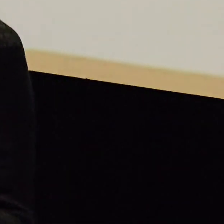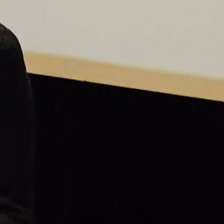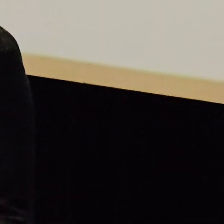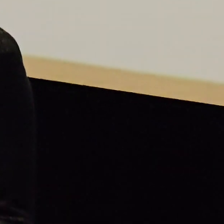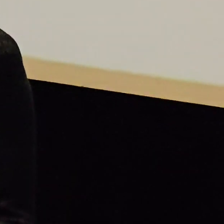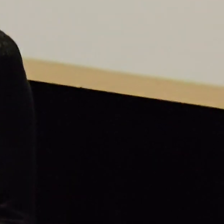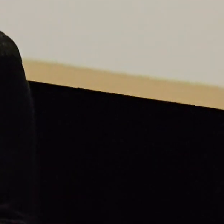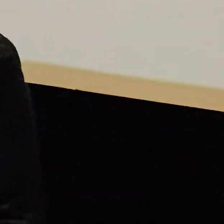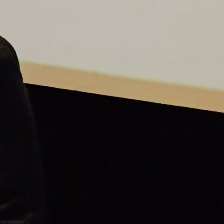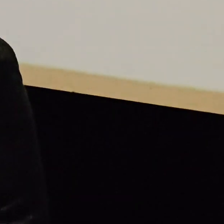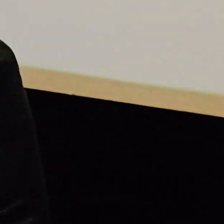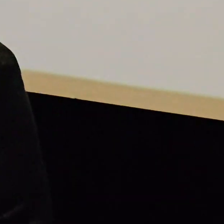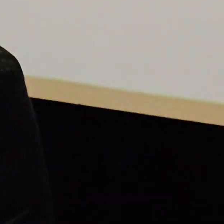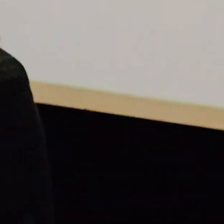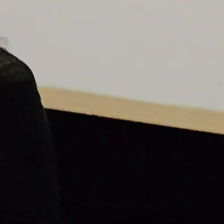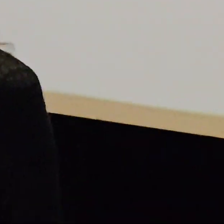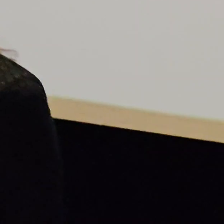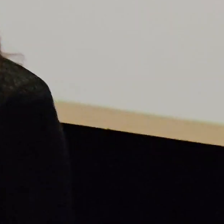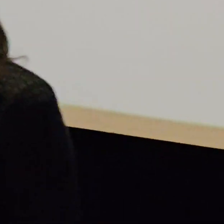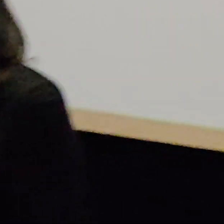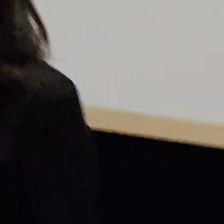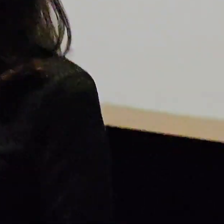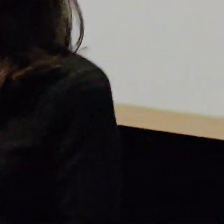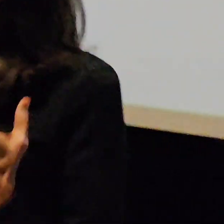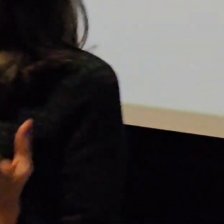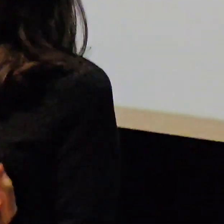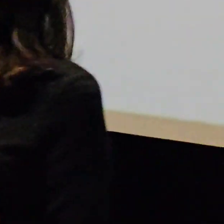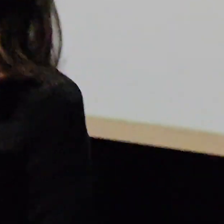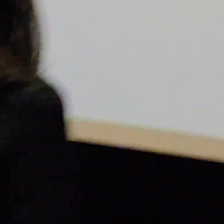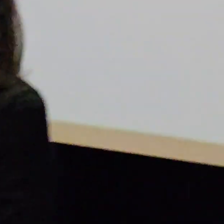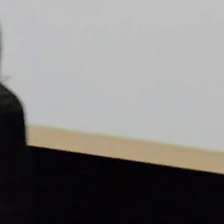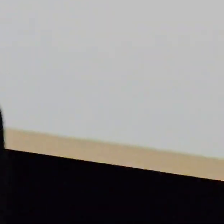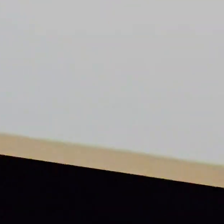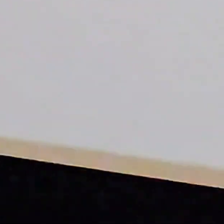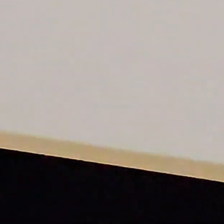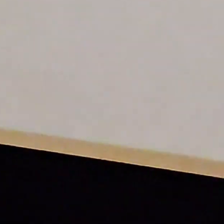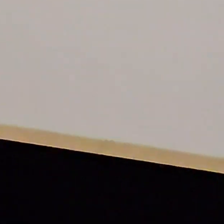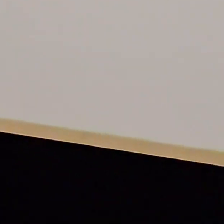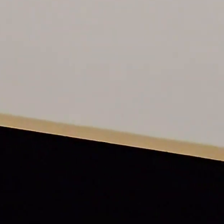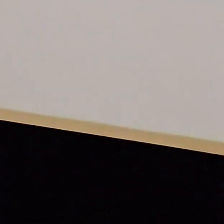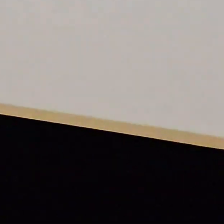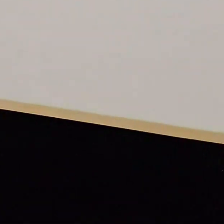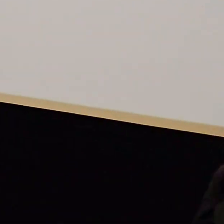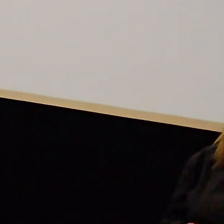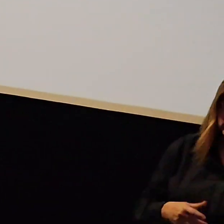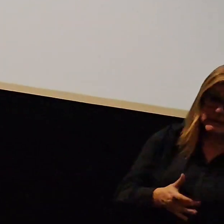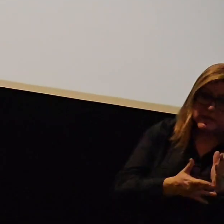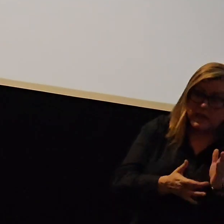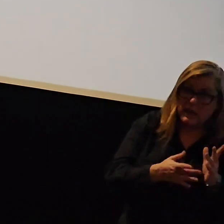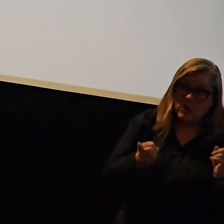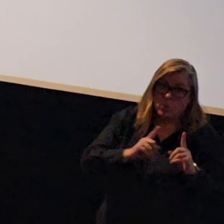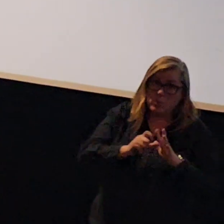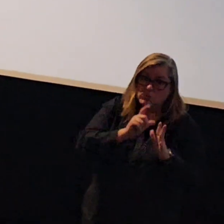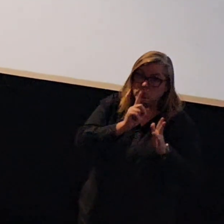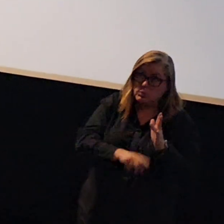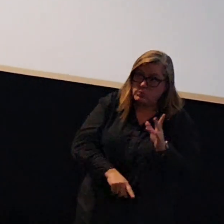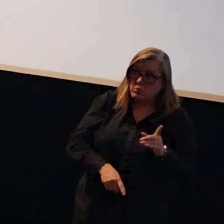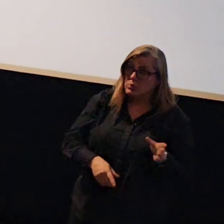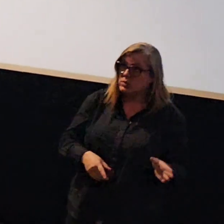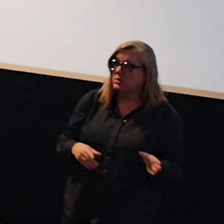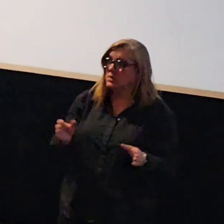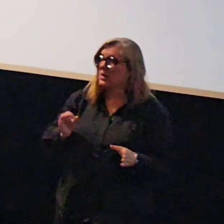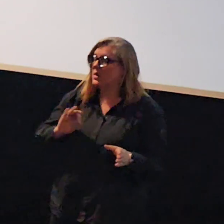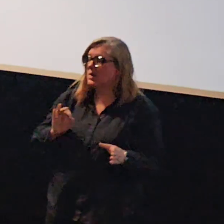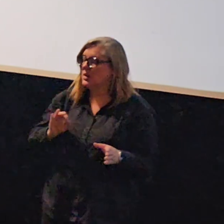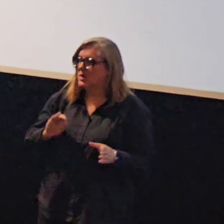my critique is really focused then on something else. It's not on what the tech does and what's wrong with what the tech does.